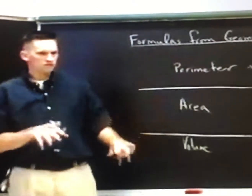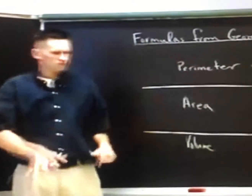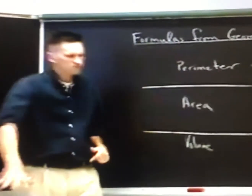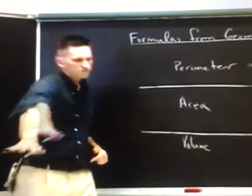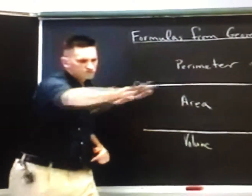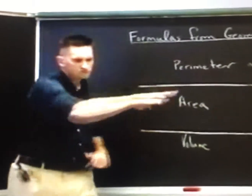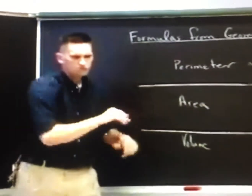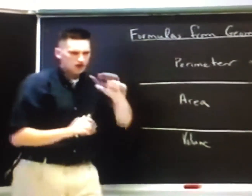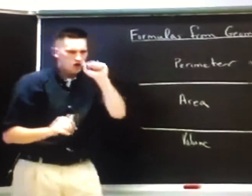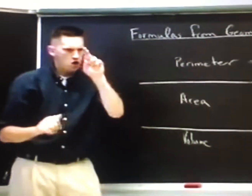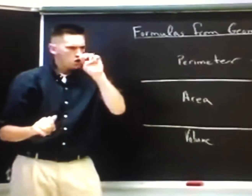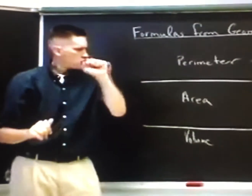sides added together.